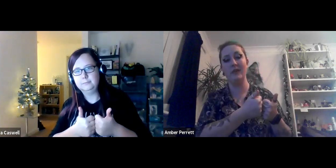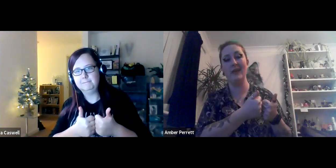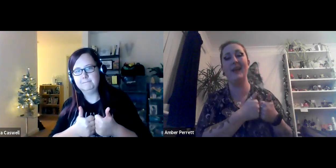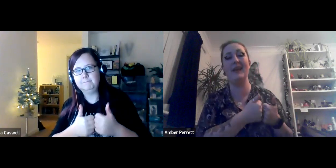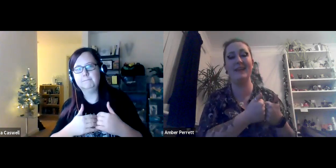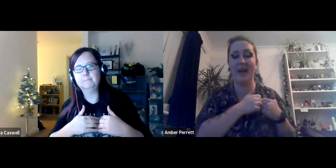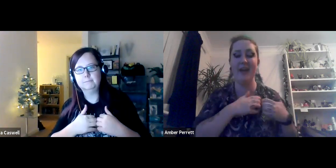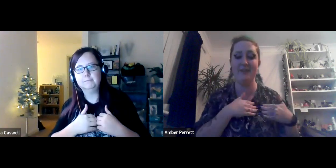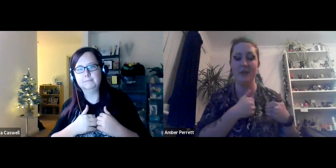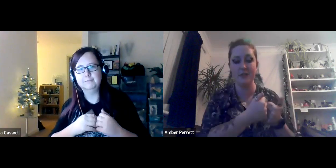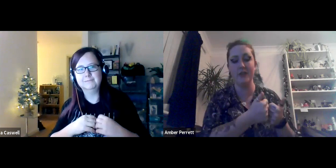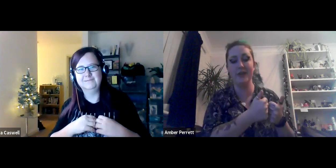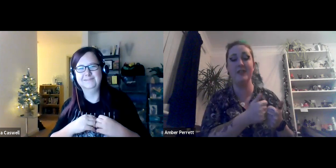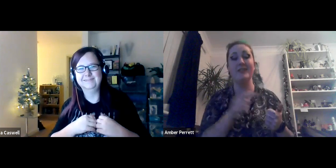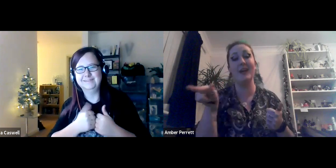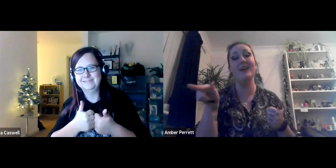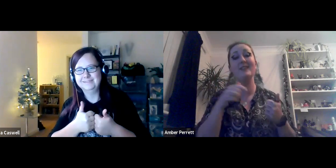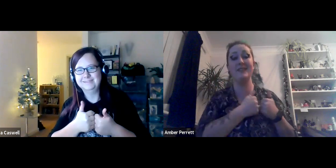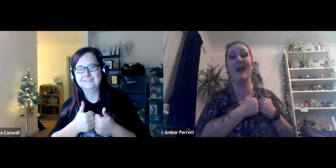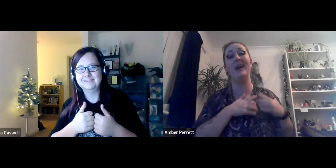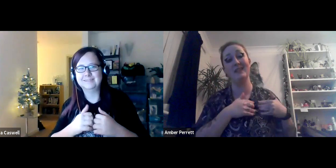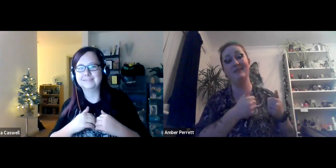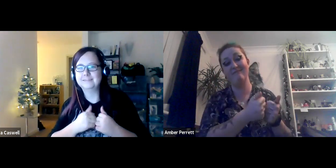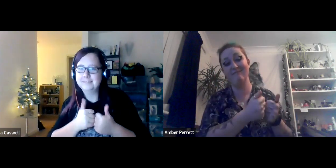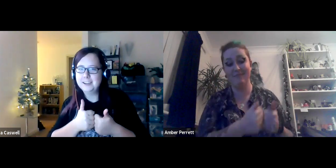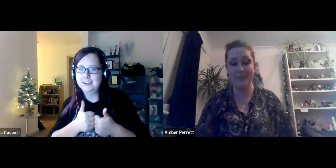like a little tiny version. She's kind.